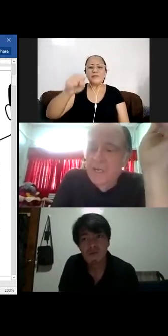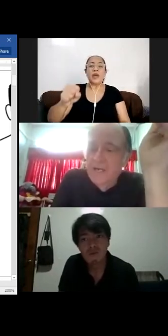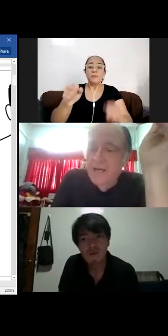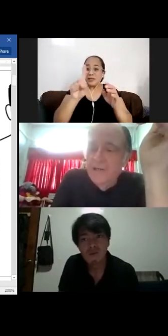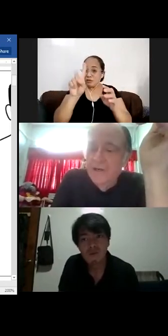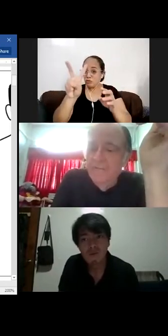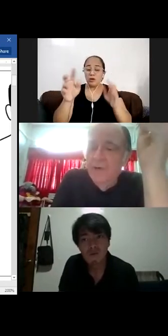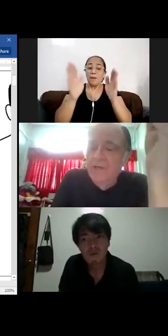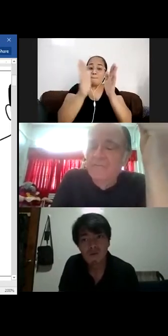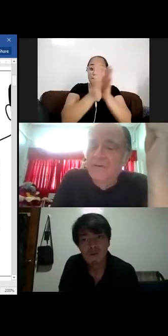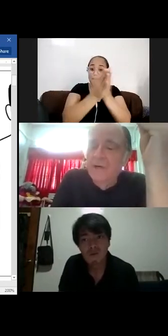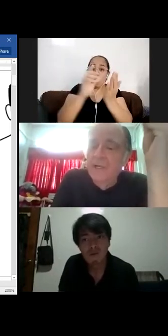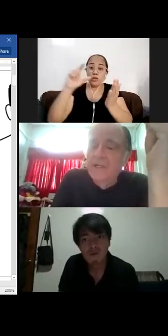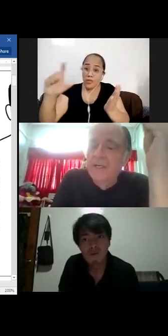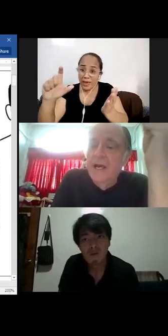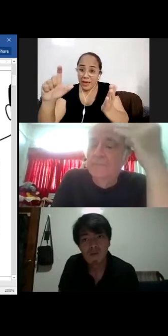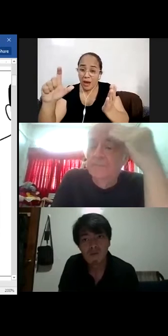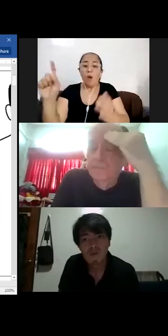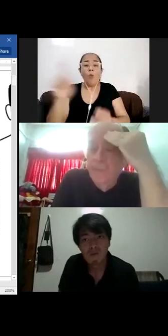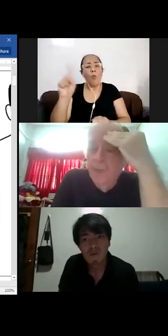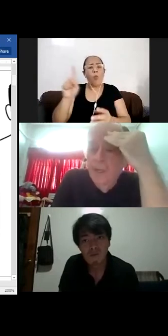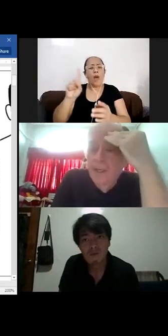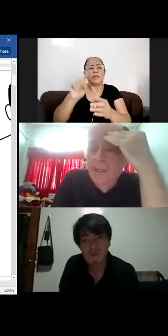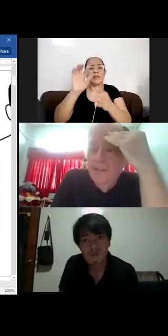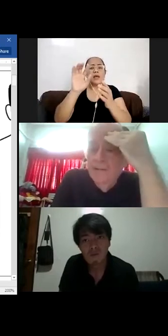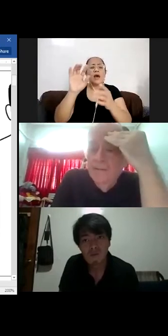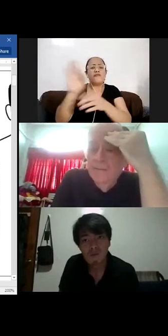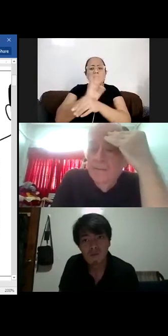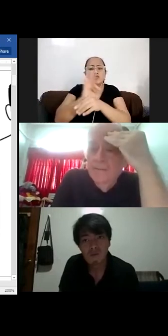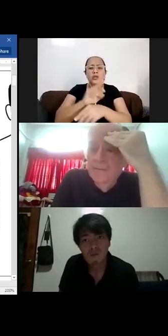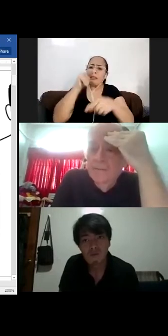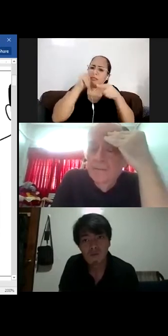function as an adjective or does it function as a noun?